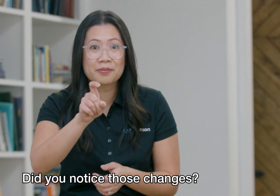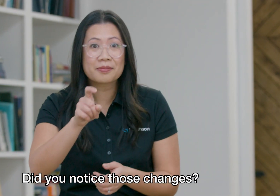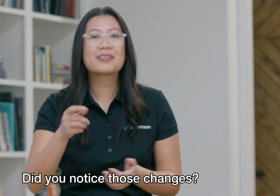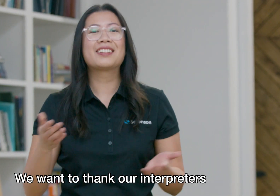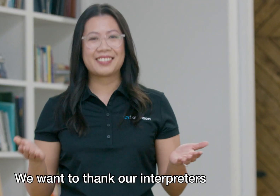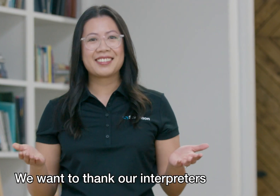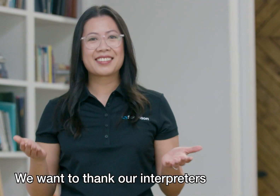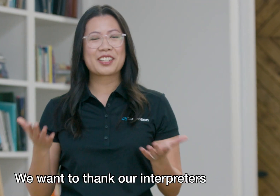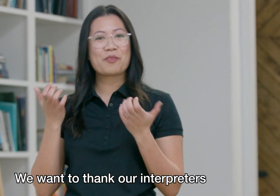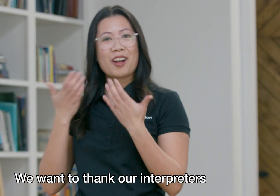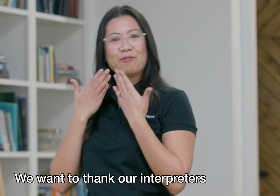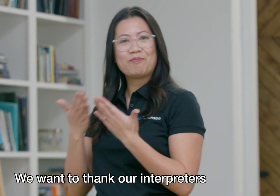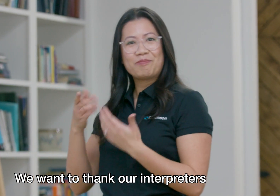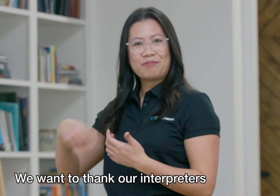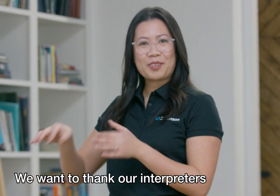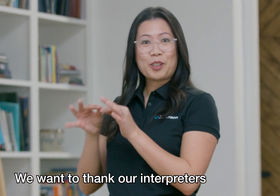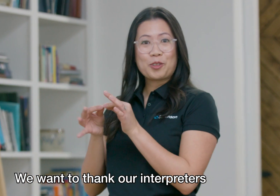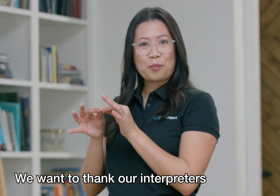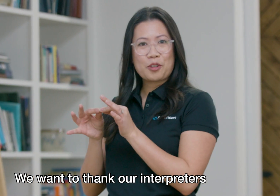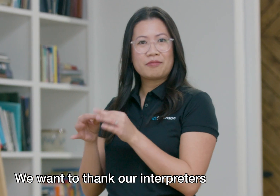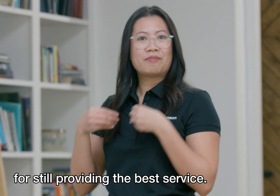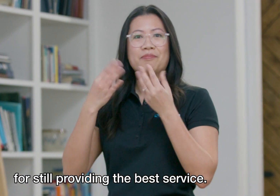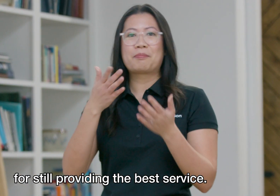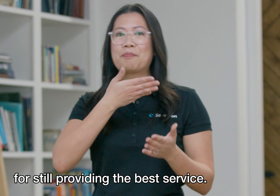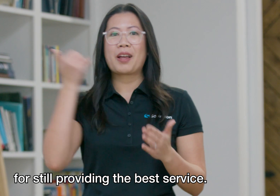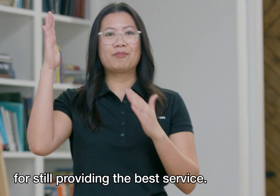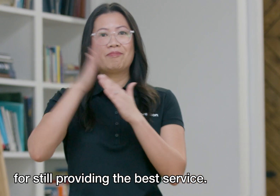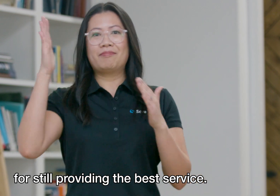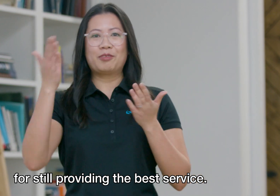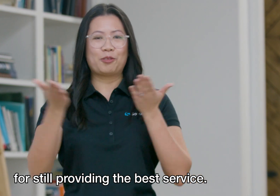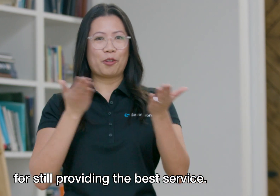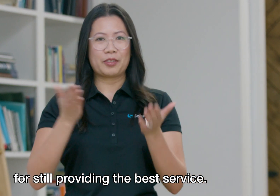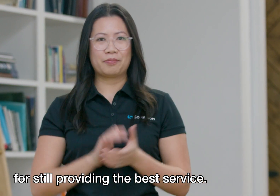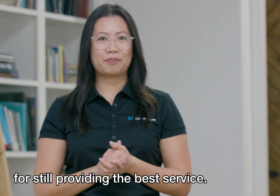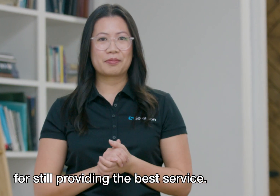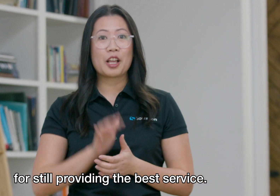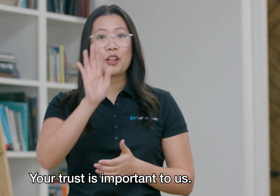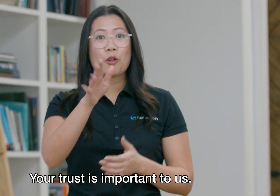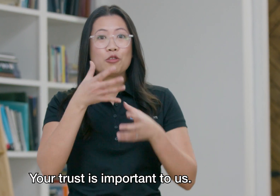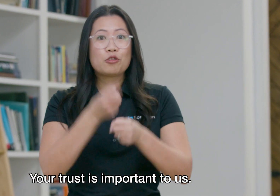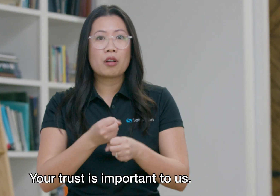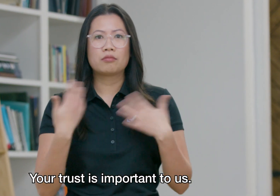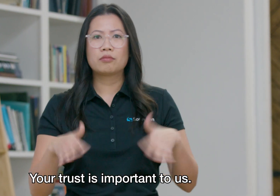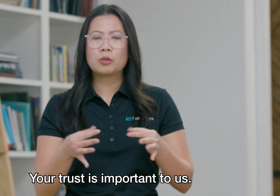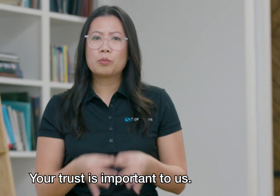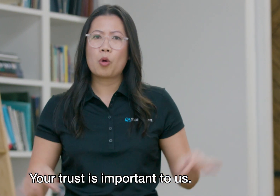changes? We want to thank our interpreters for still providing the best service. Your trust is important to